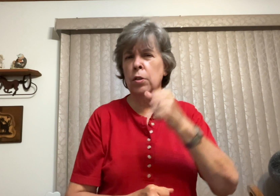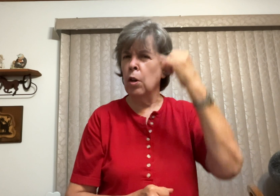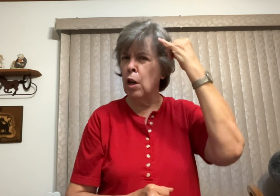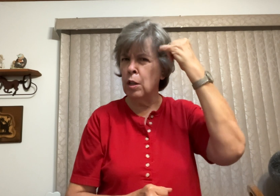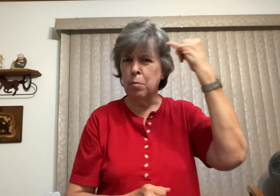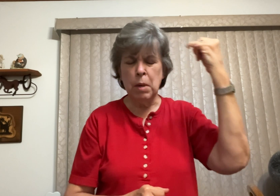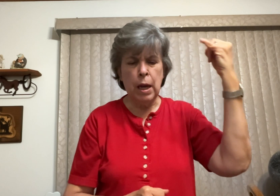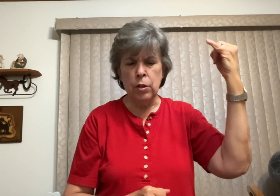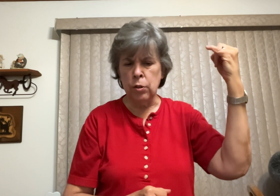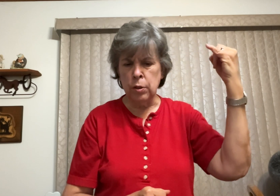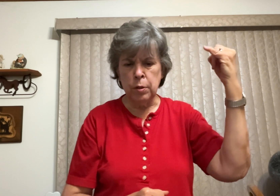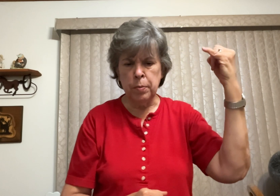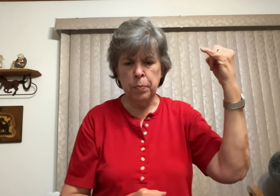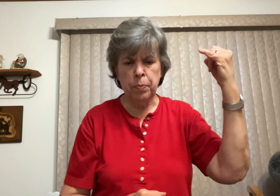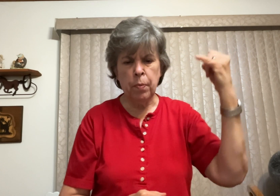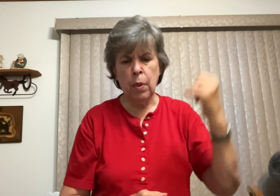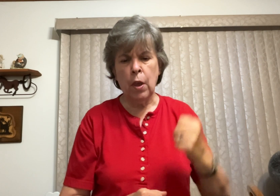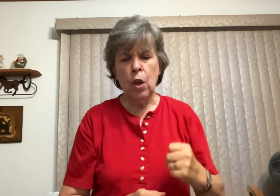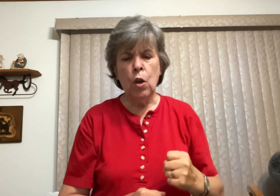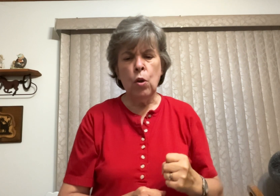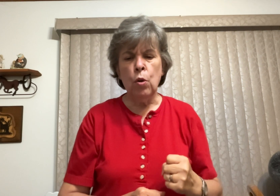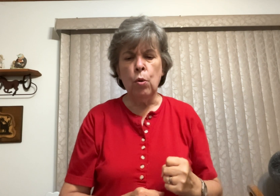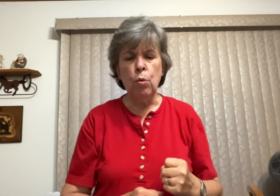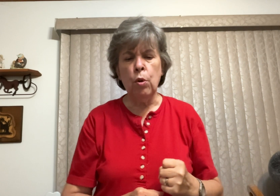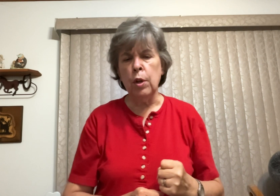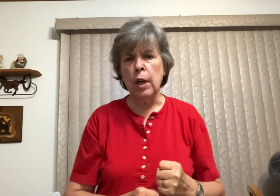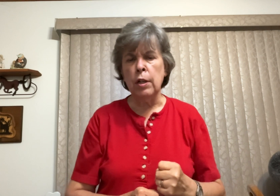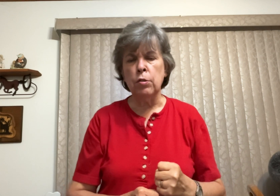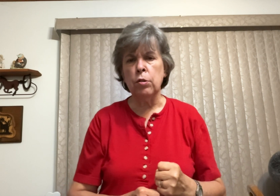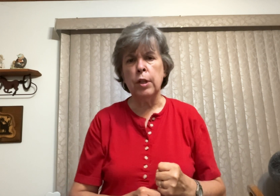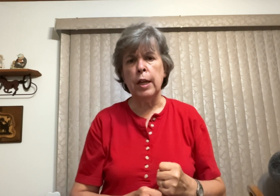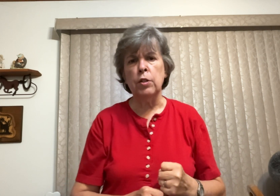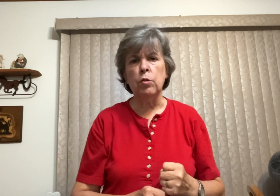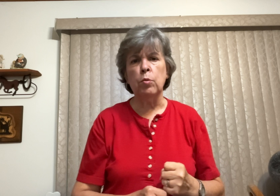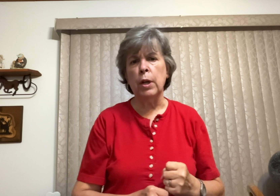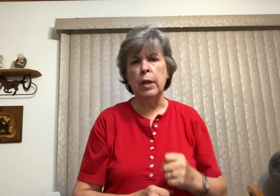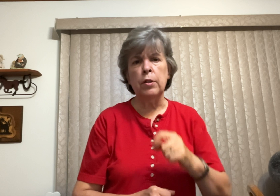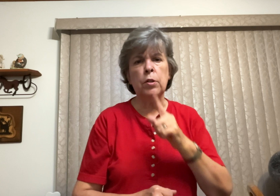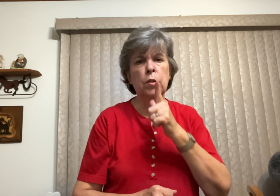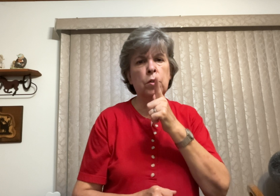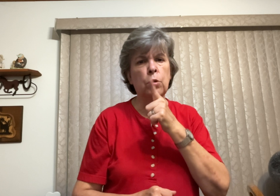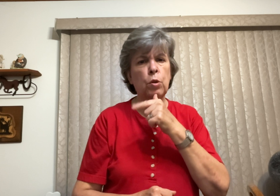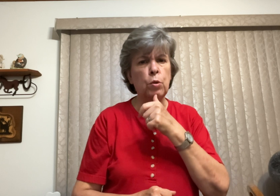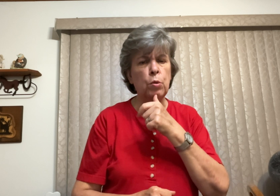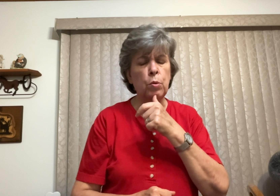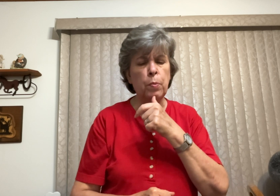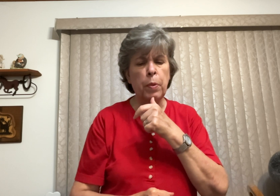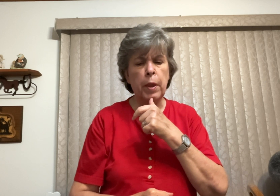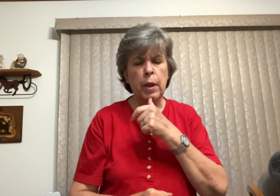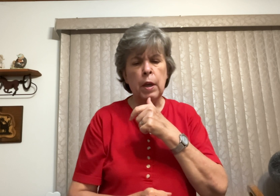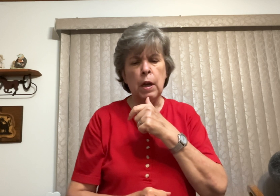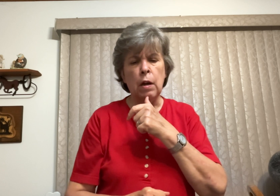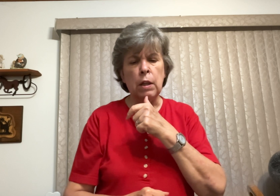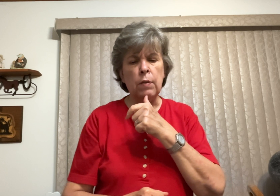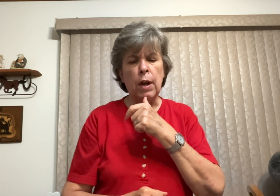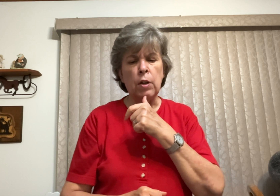not imagined. Who could understand your ways? So who, I'll leave out